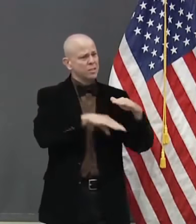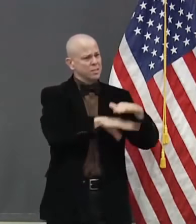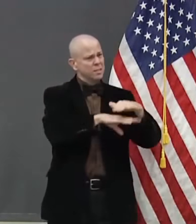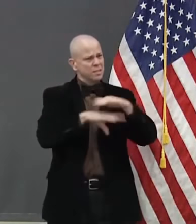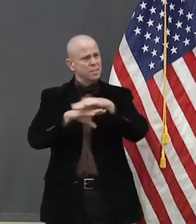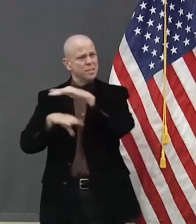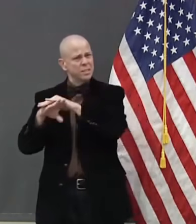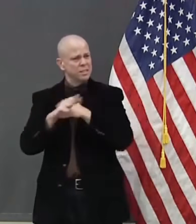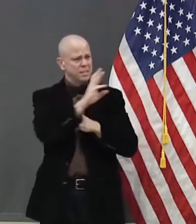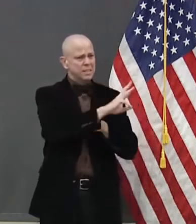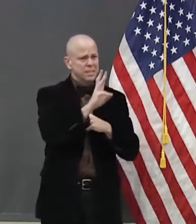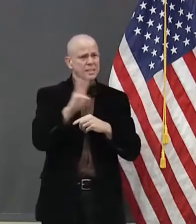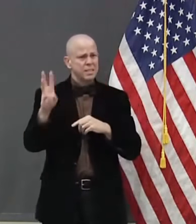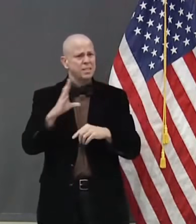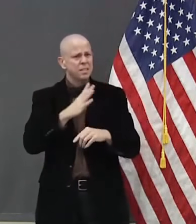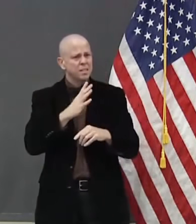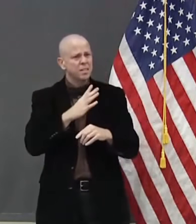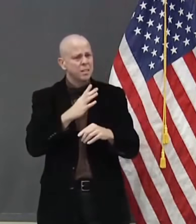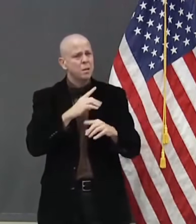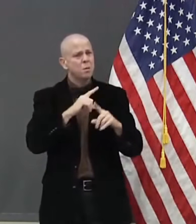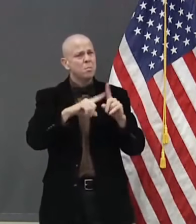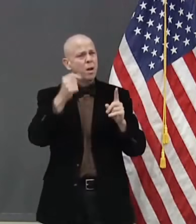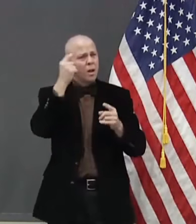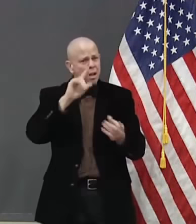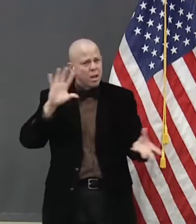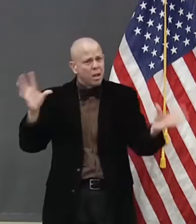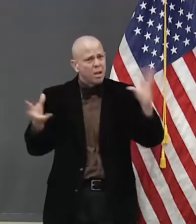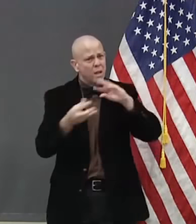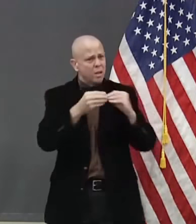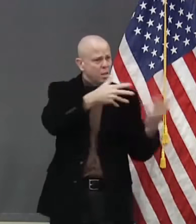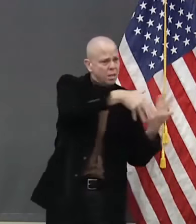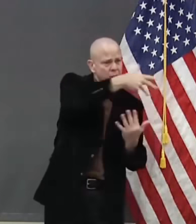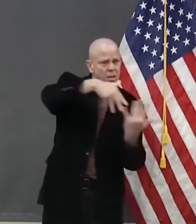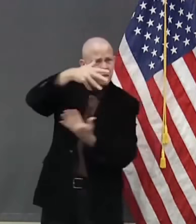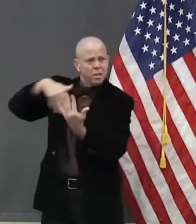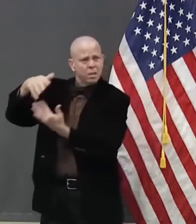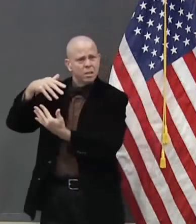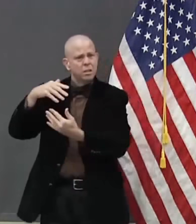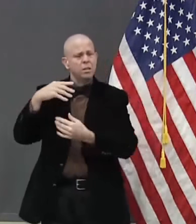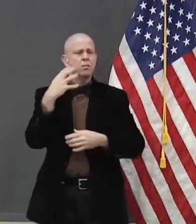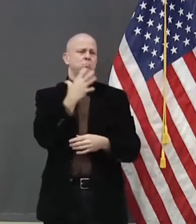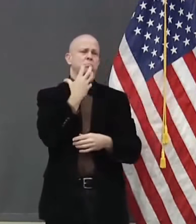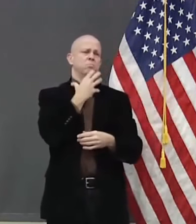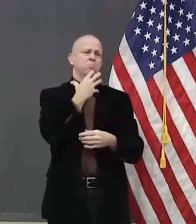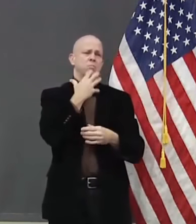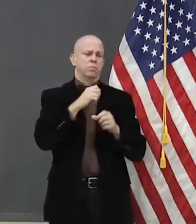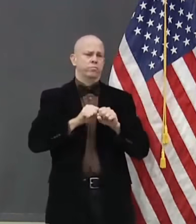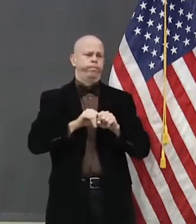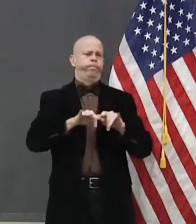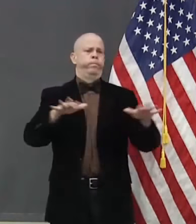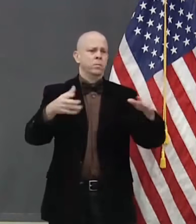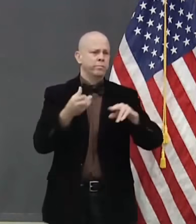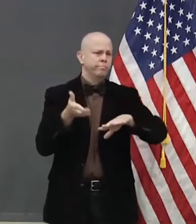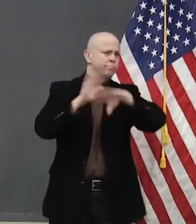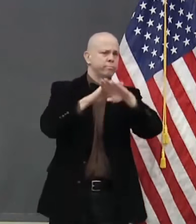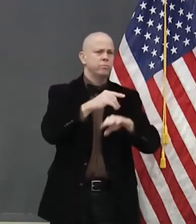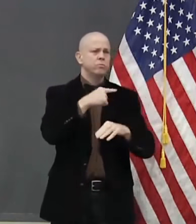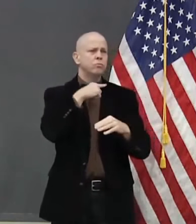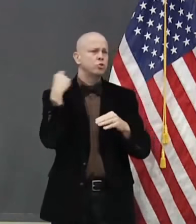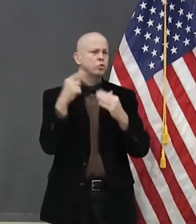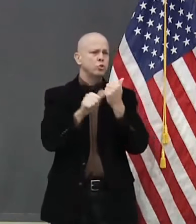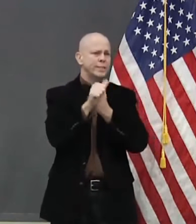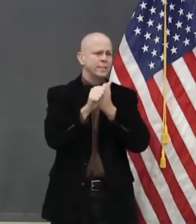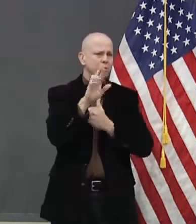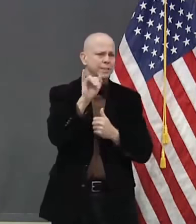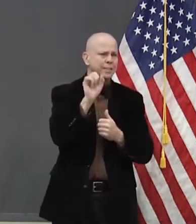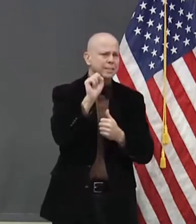people, together, these interactions drastically heighten the risk of exposure. So